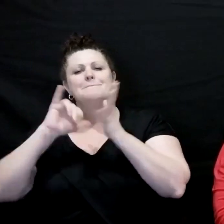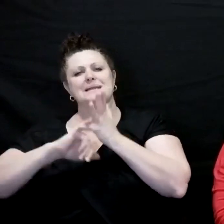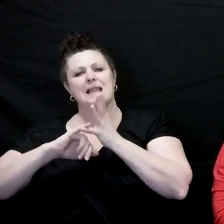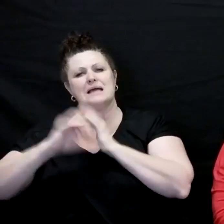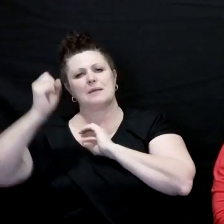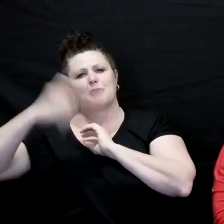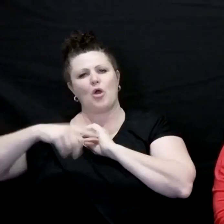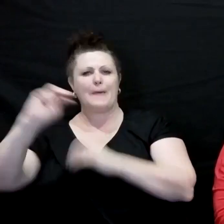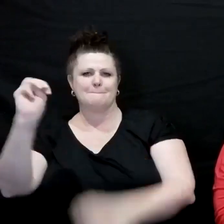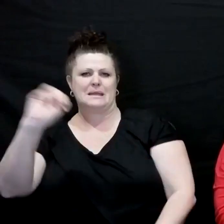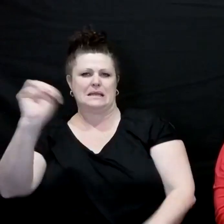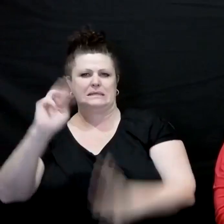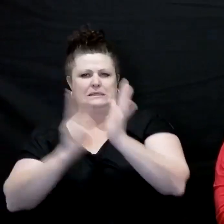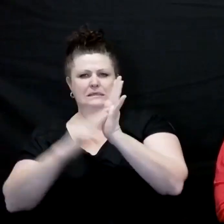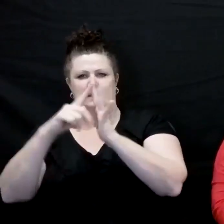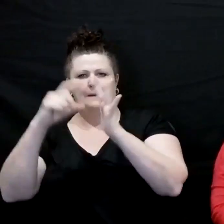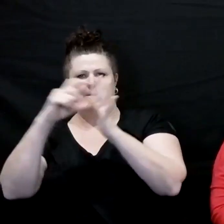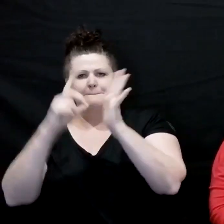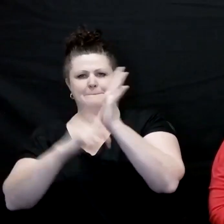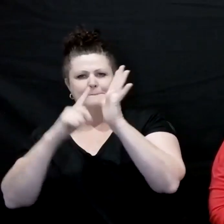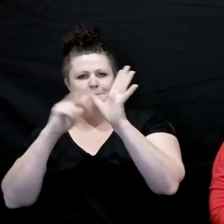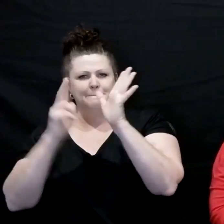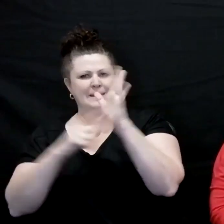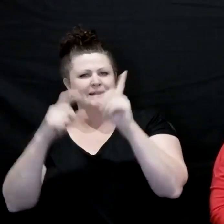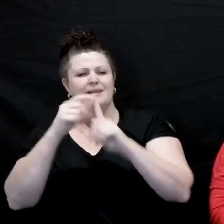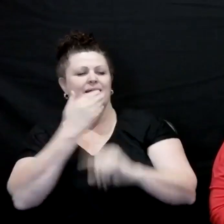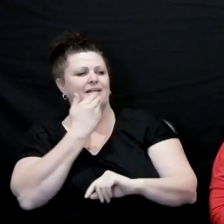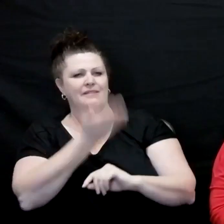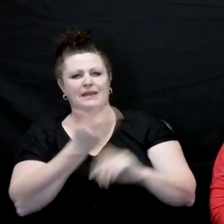So MIDLAS is in Midland in Perth. Thanks, Rita.